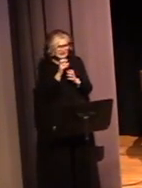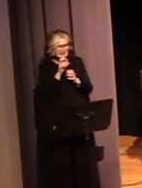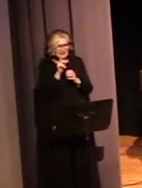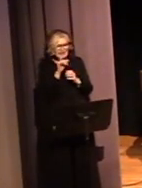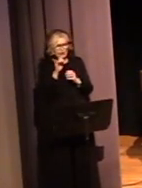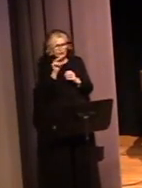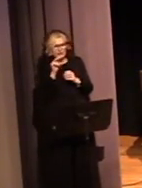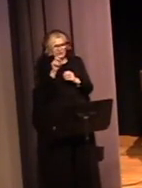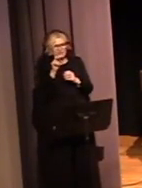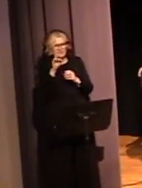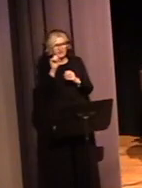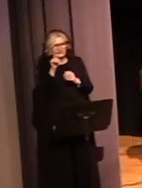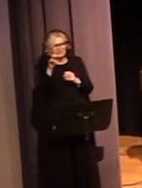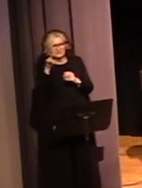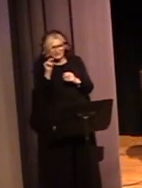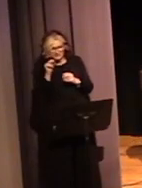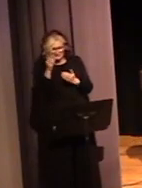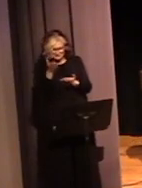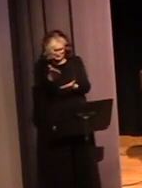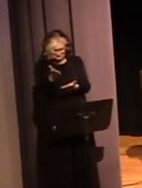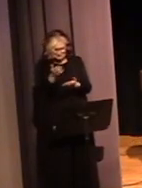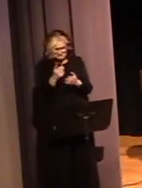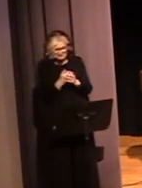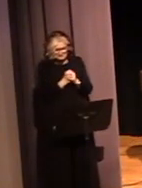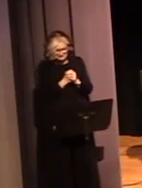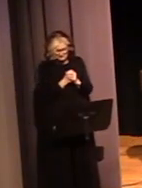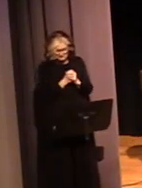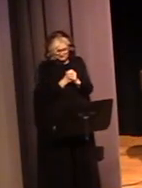Karen Dunstan.